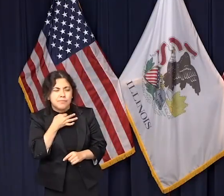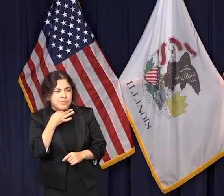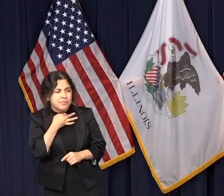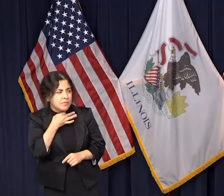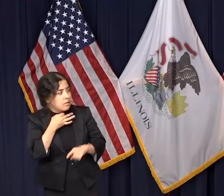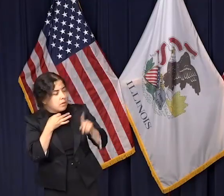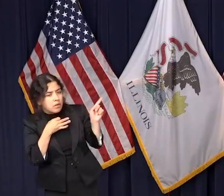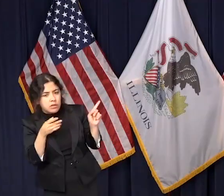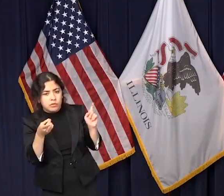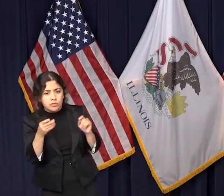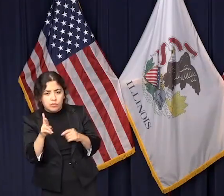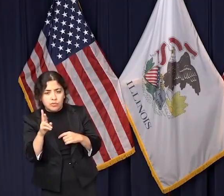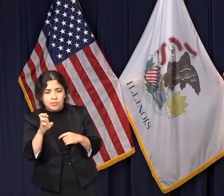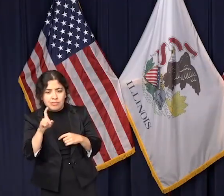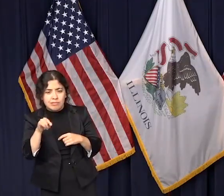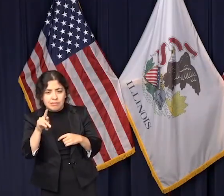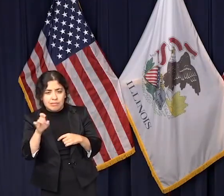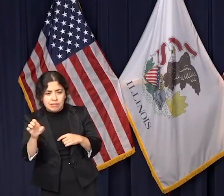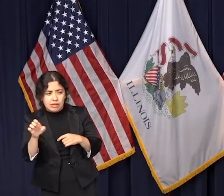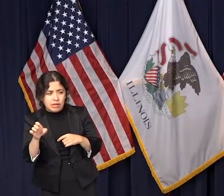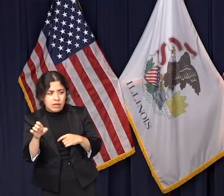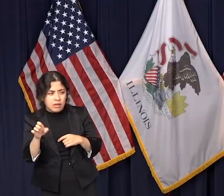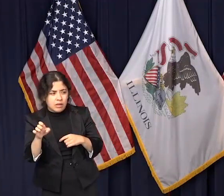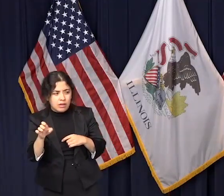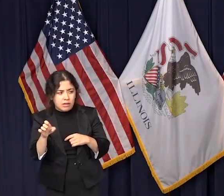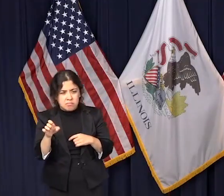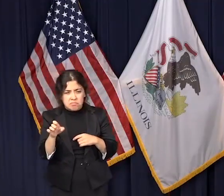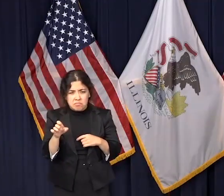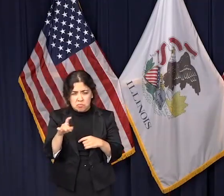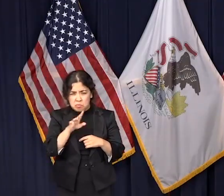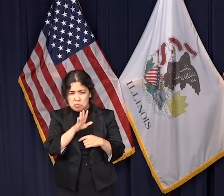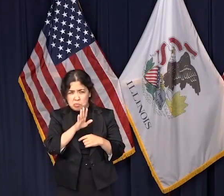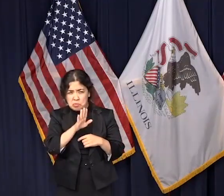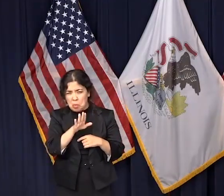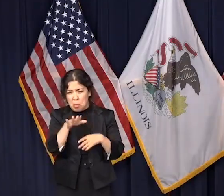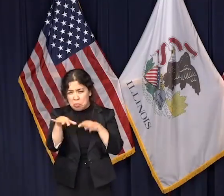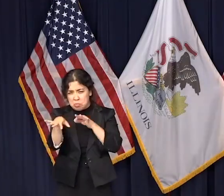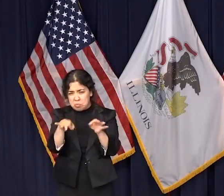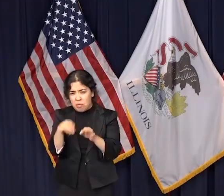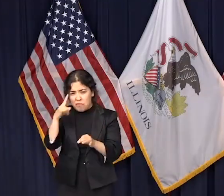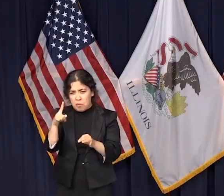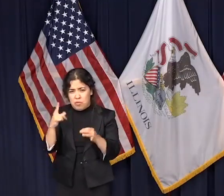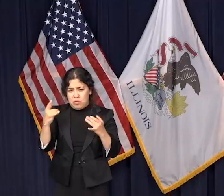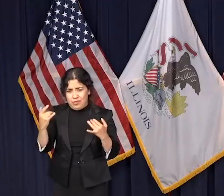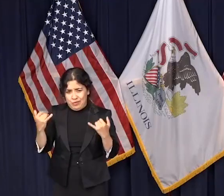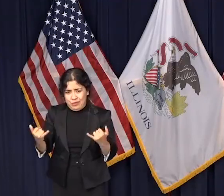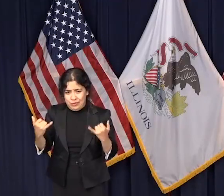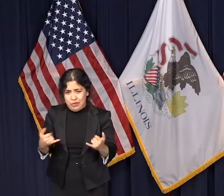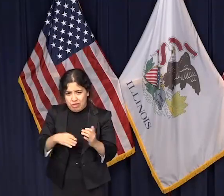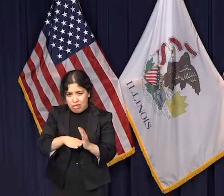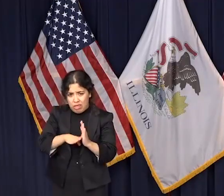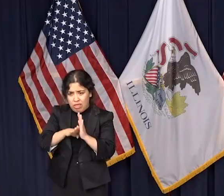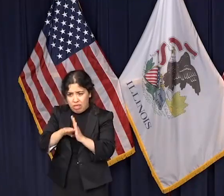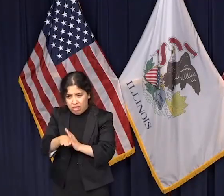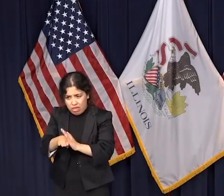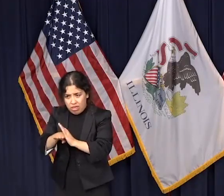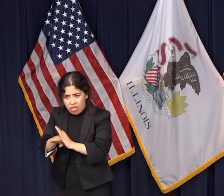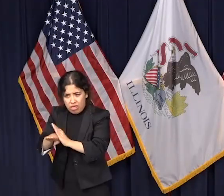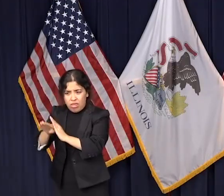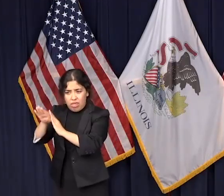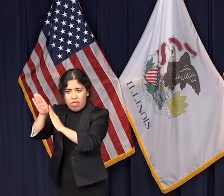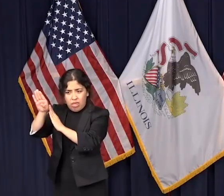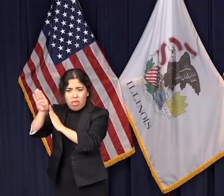Izzy can characterize our line right now. How would you describe the line? Is it an uptick? Is it a strong